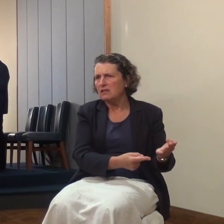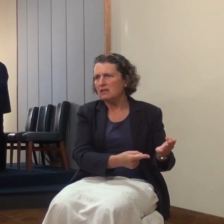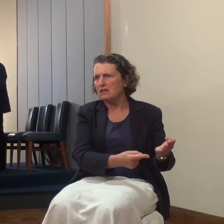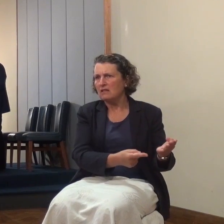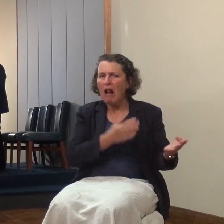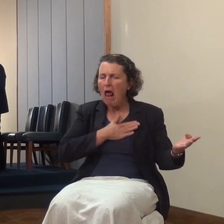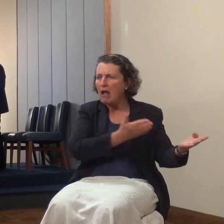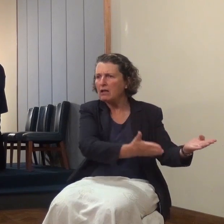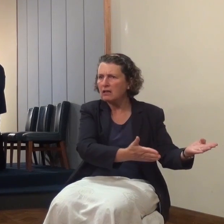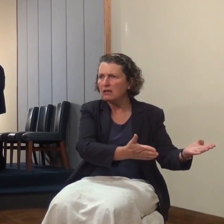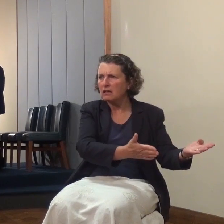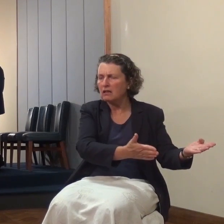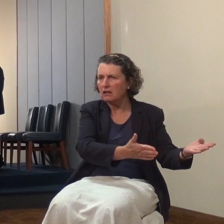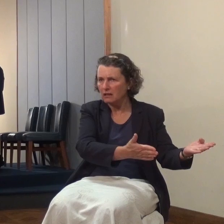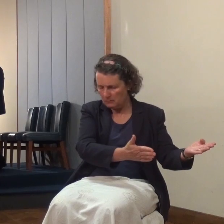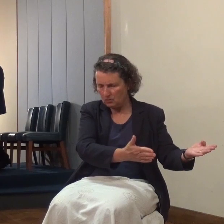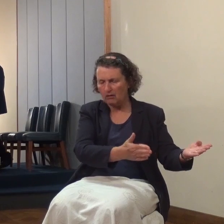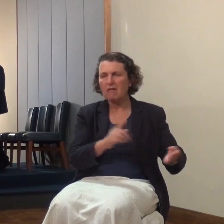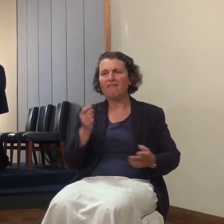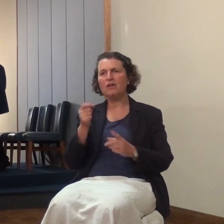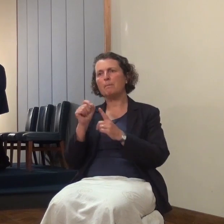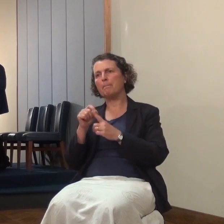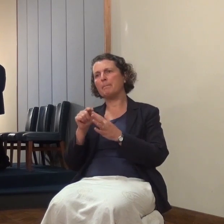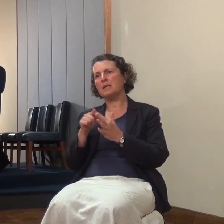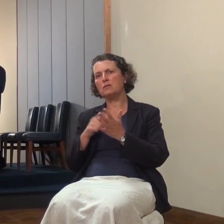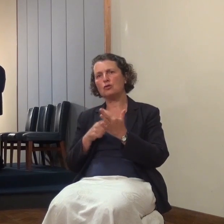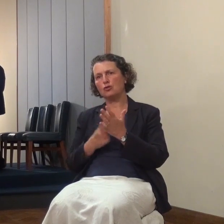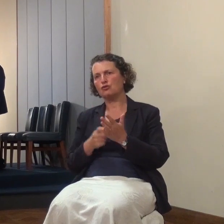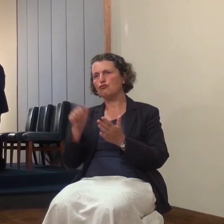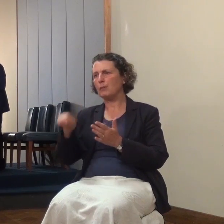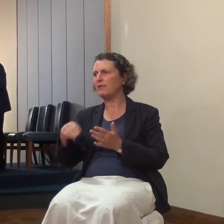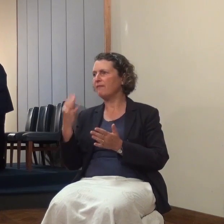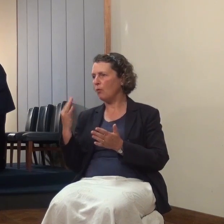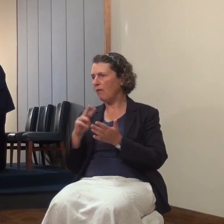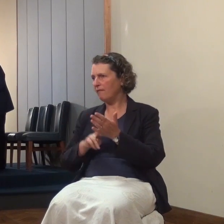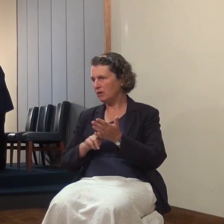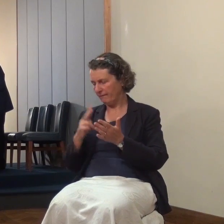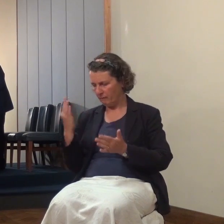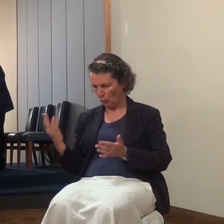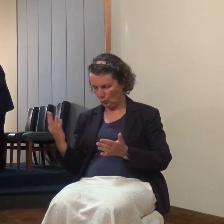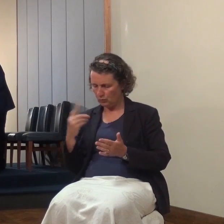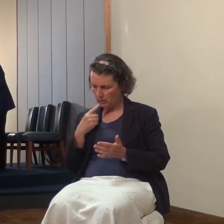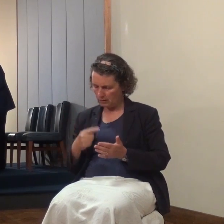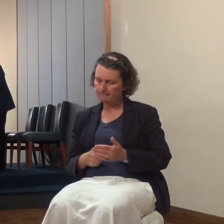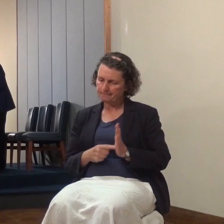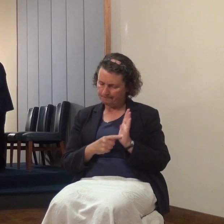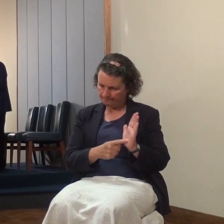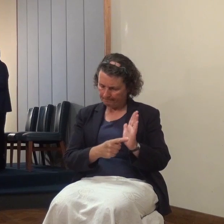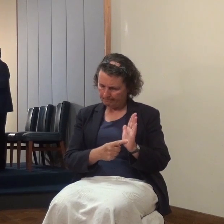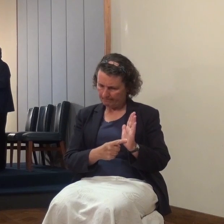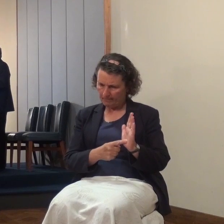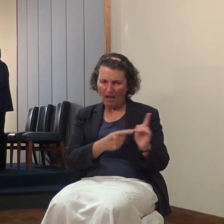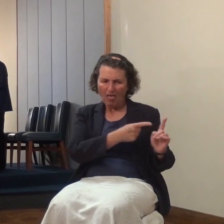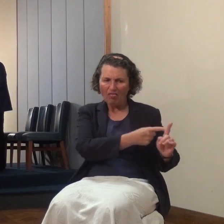reaction of the world. 1 Peter chapter 4 and verse 4. He says this, wherein they